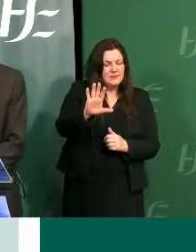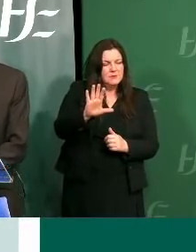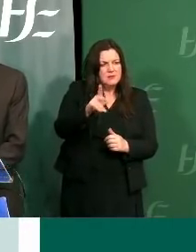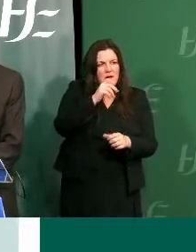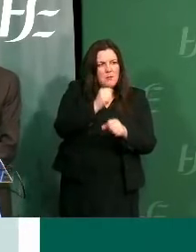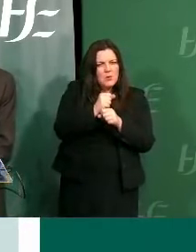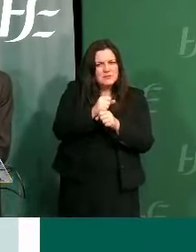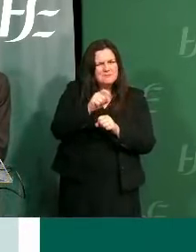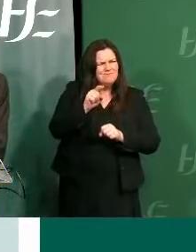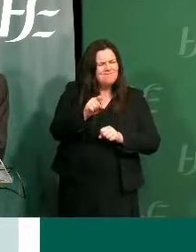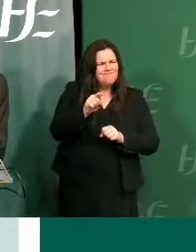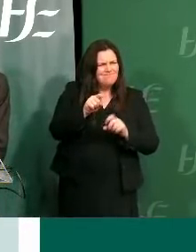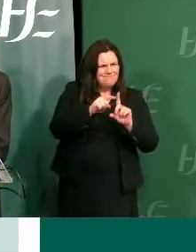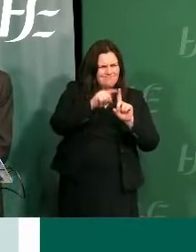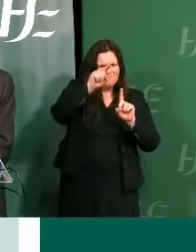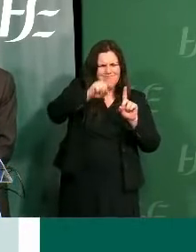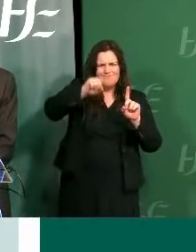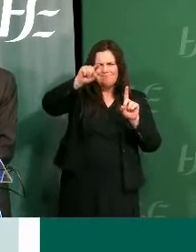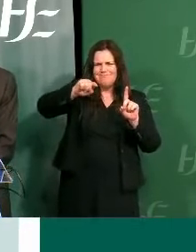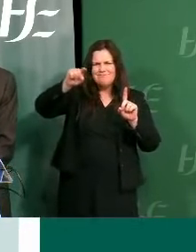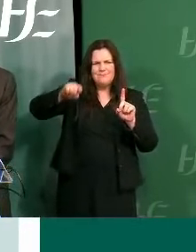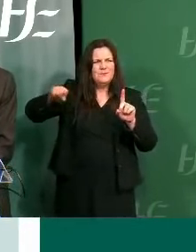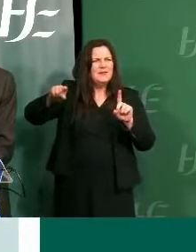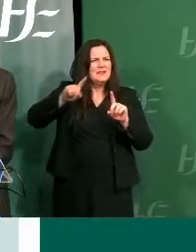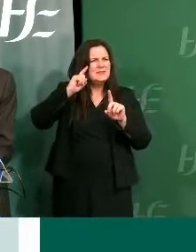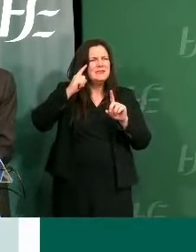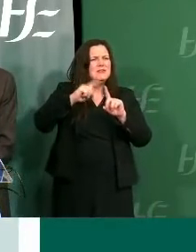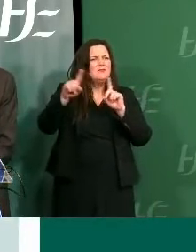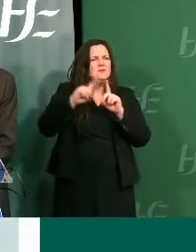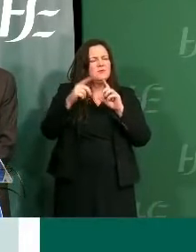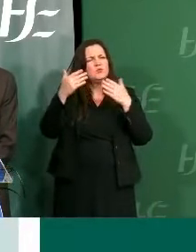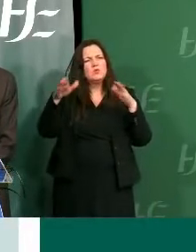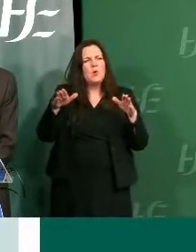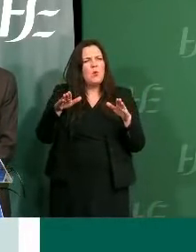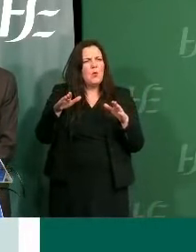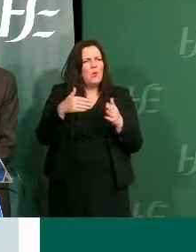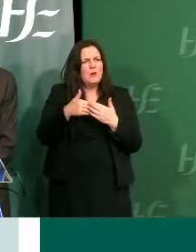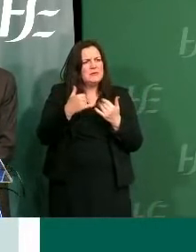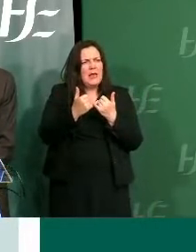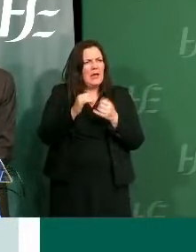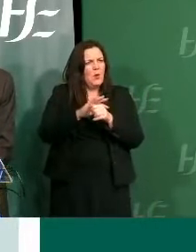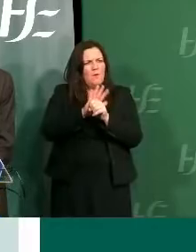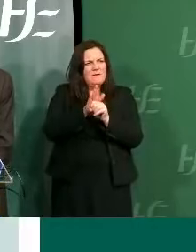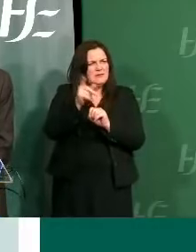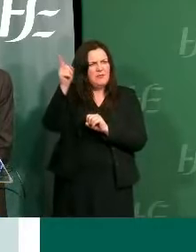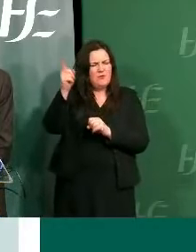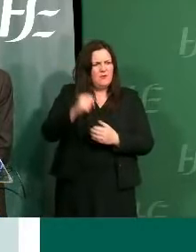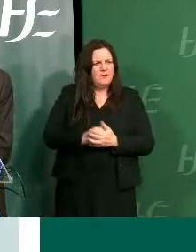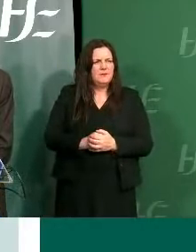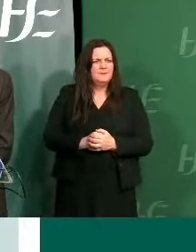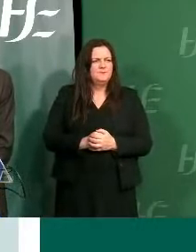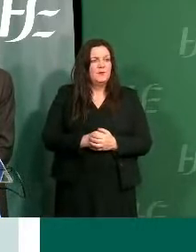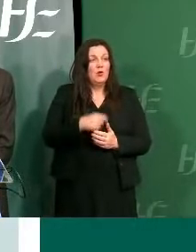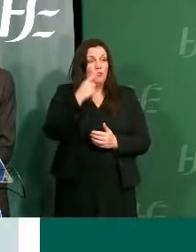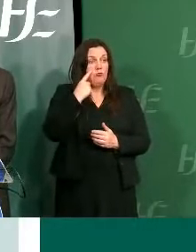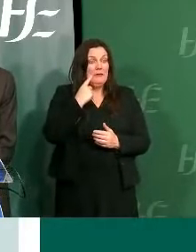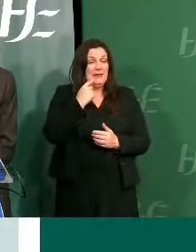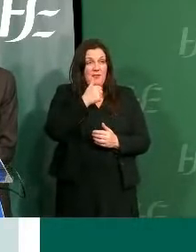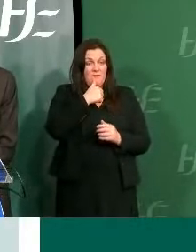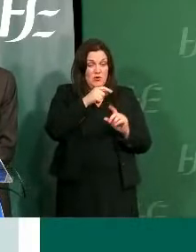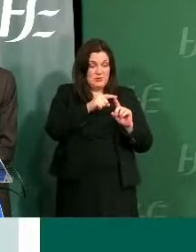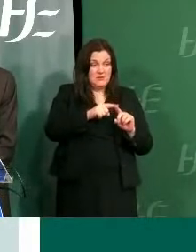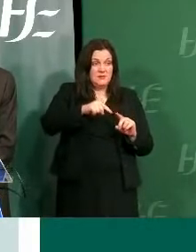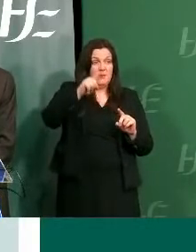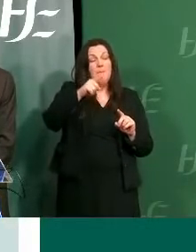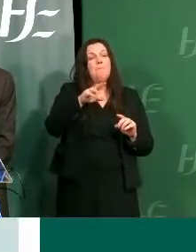different trajectory of the successive waves of COVID-19 in South Africa. The green wave is, the first wave is a